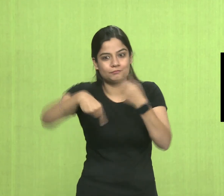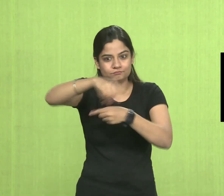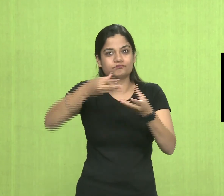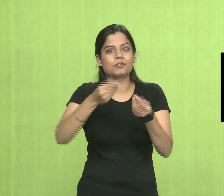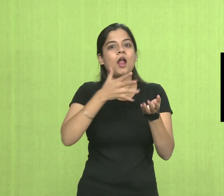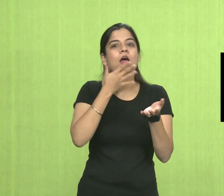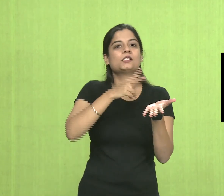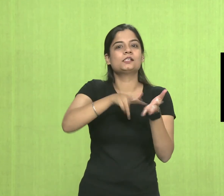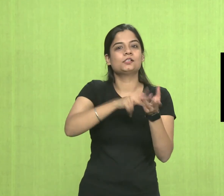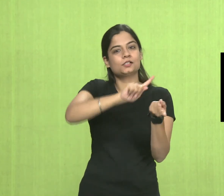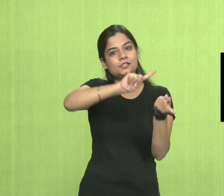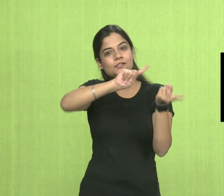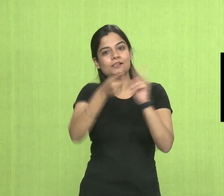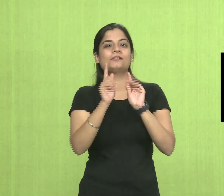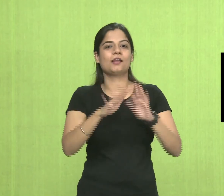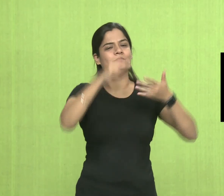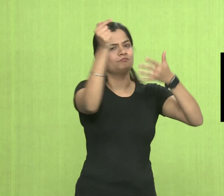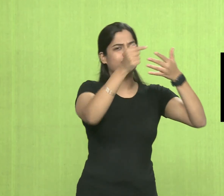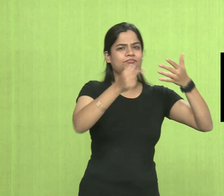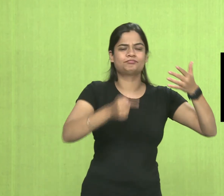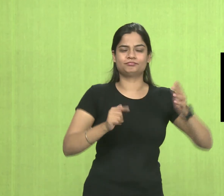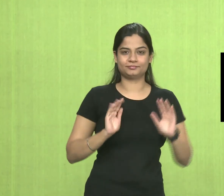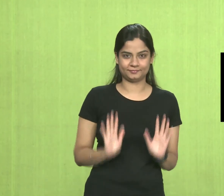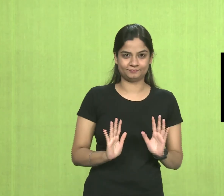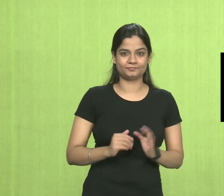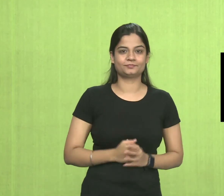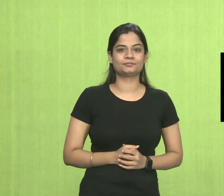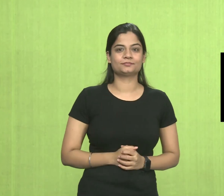it turns pink. So, the color changes. So, change in color.